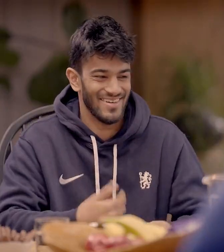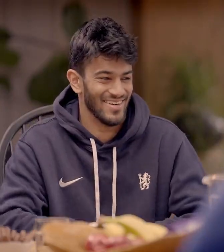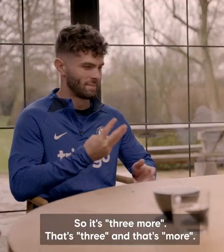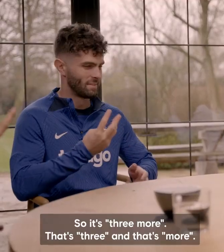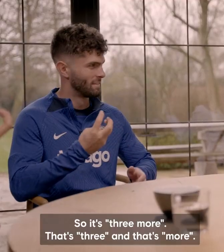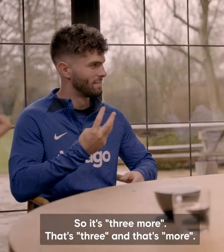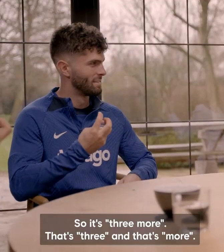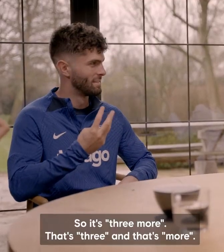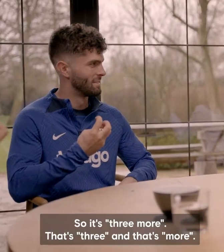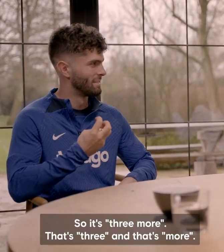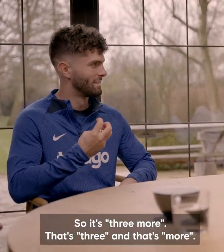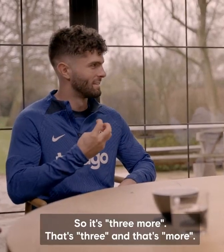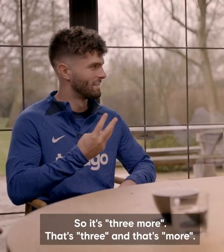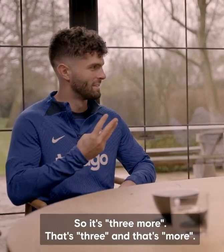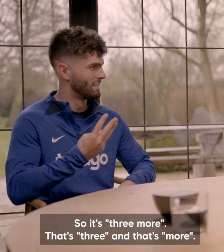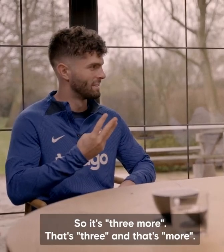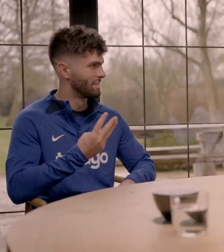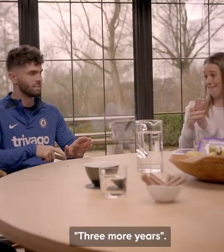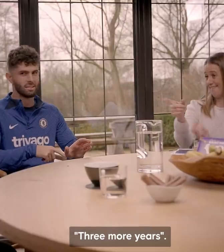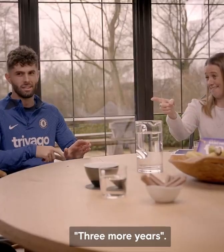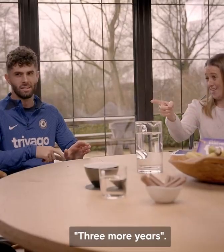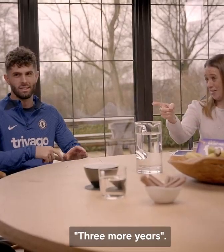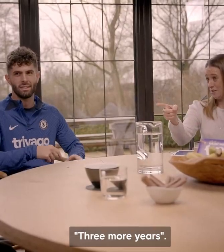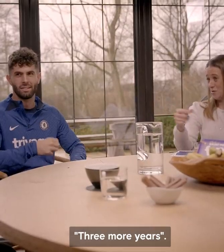Yeah. So it's 3 more, so that's 3 and that's more. Sign. 3 more.